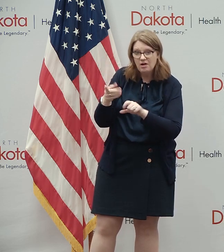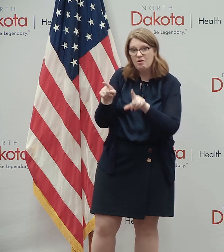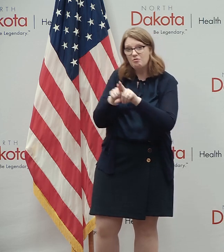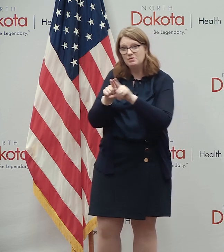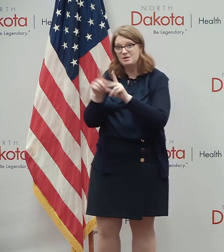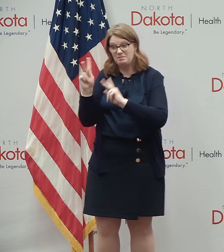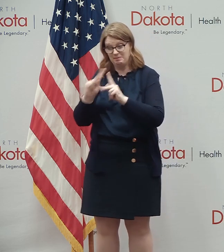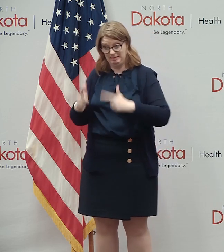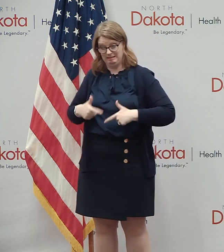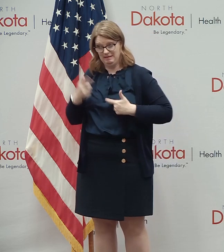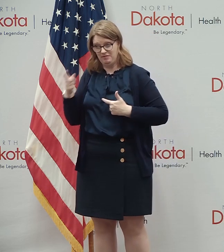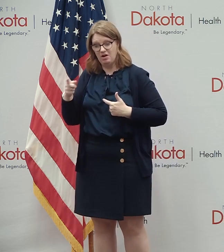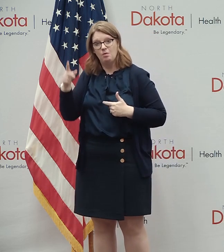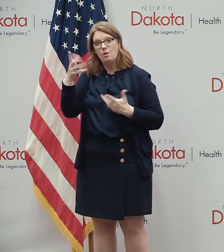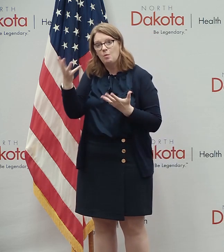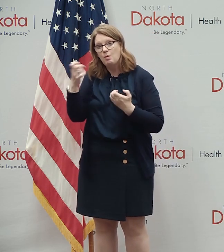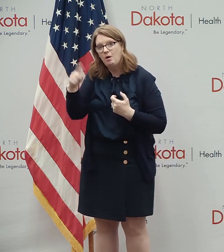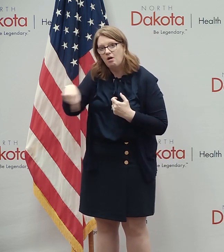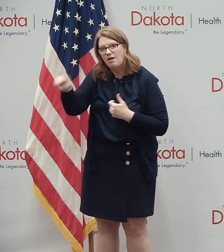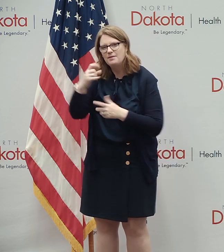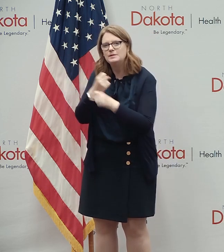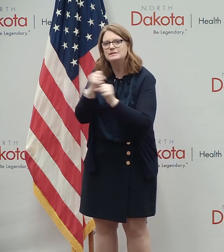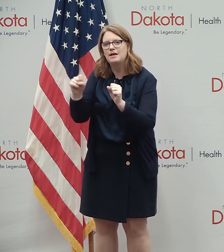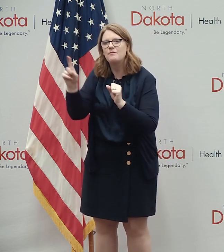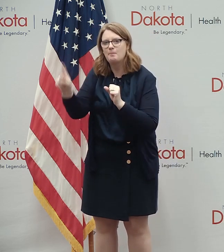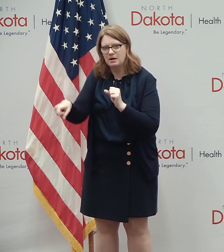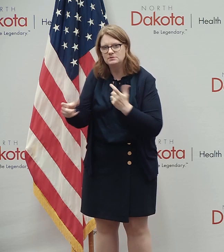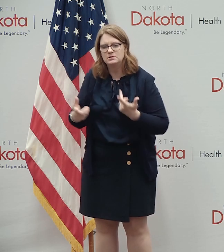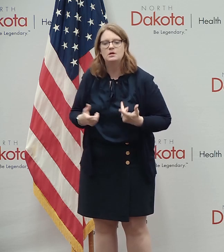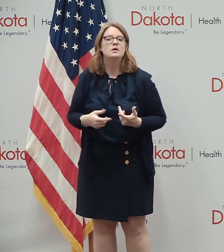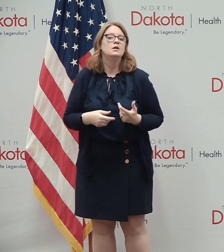safe. So one thing that we're announcing today, and this